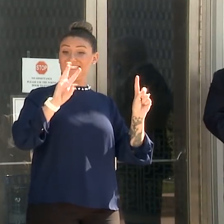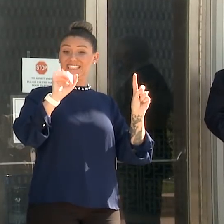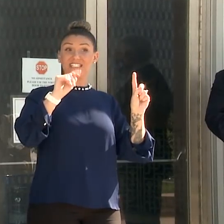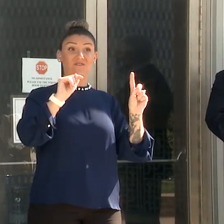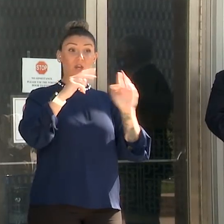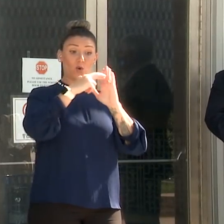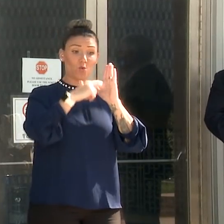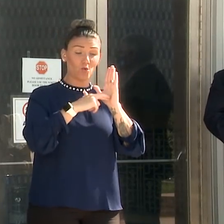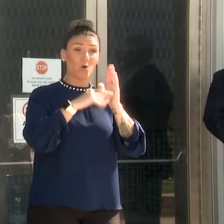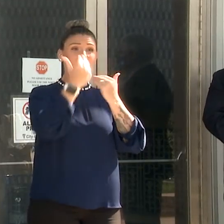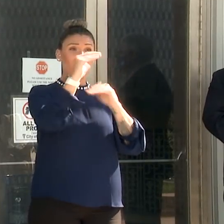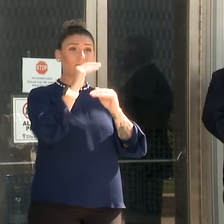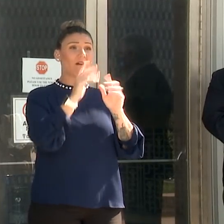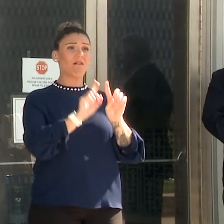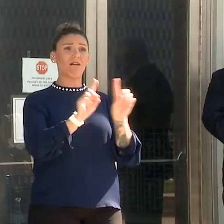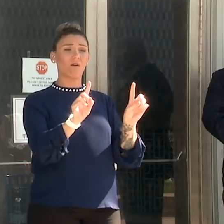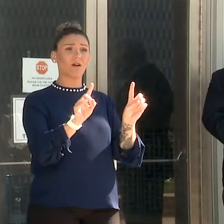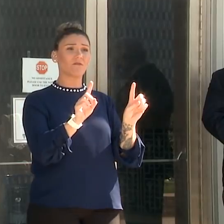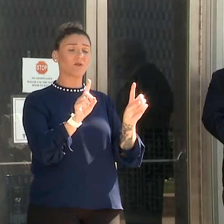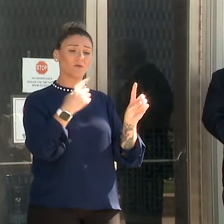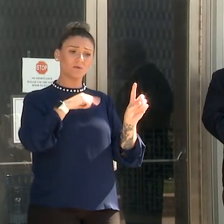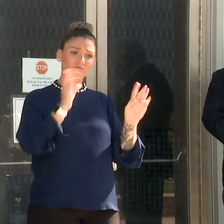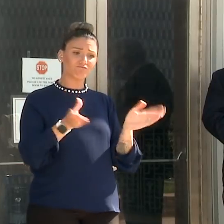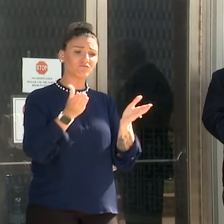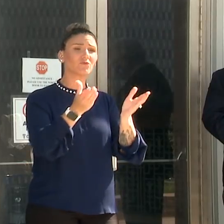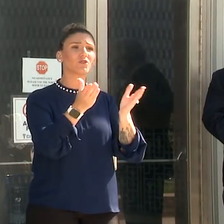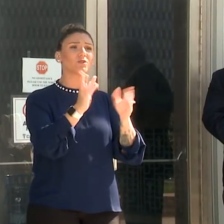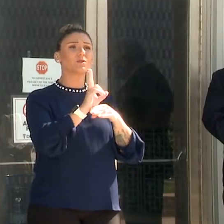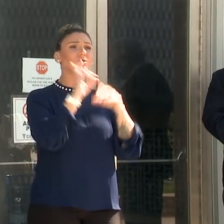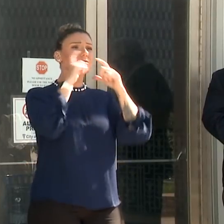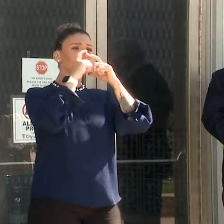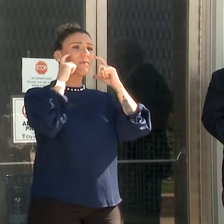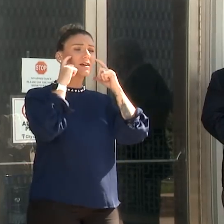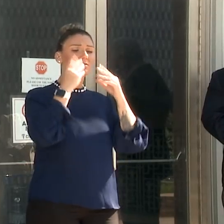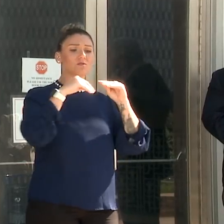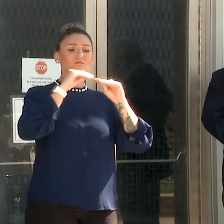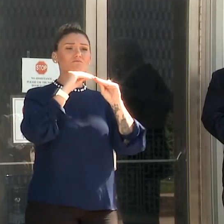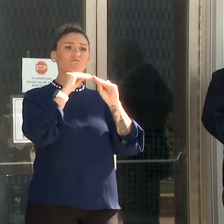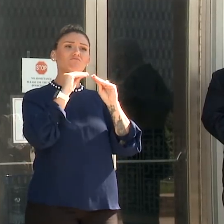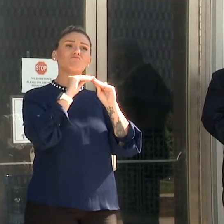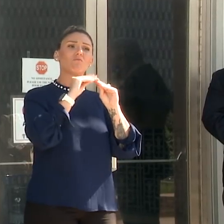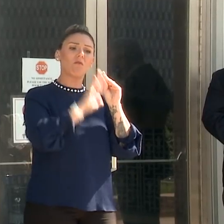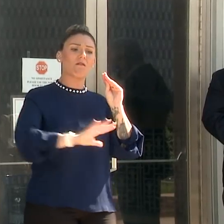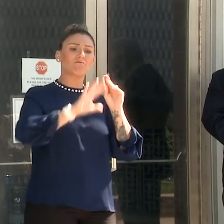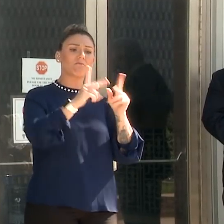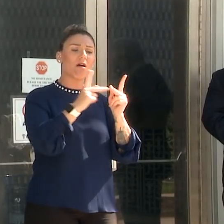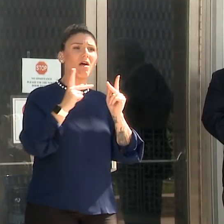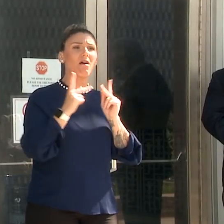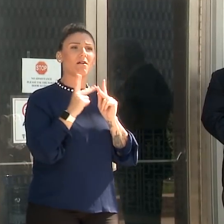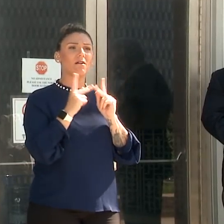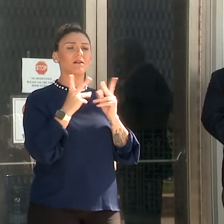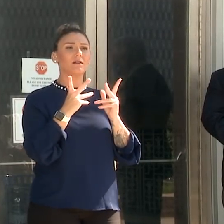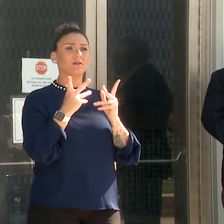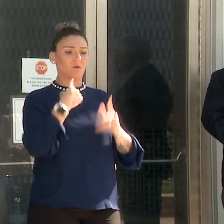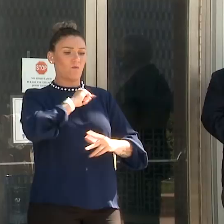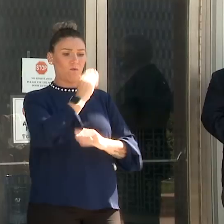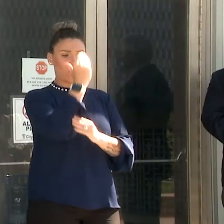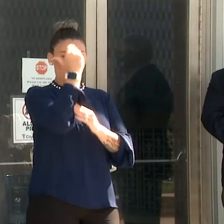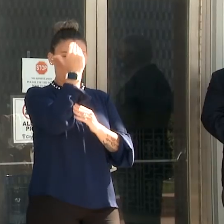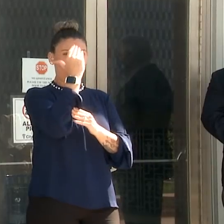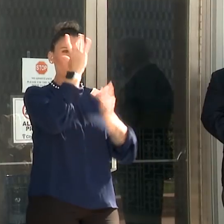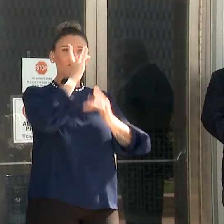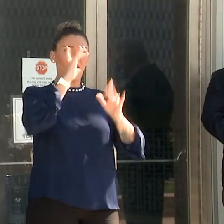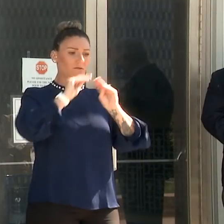that's your limit. However, we certainly encourage you to wear masks in more situations, as we know that the virus is spreading